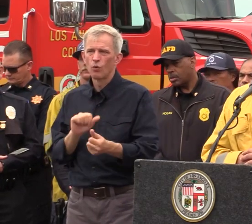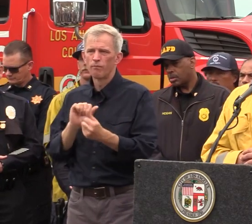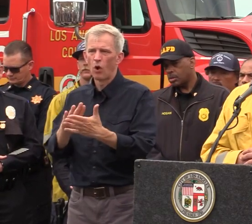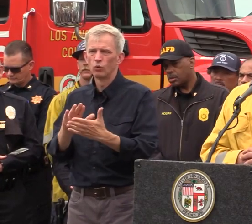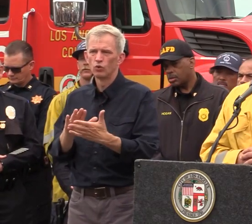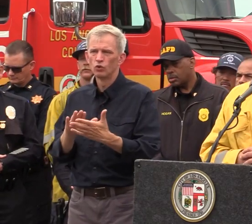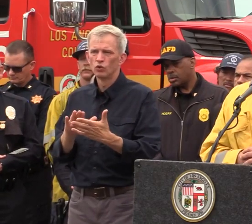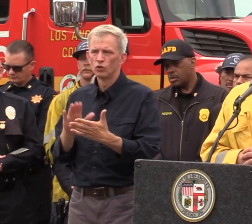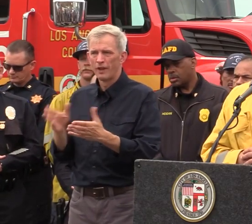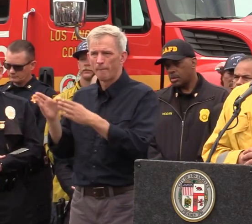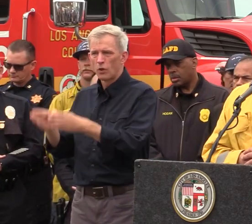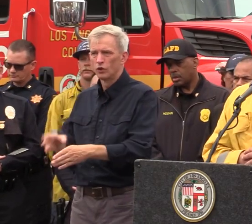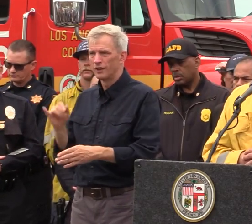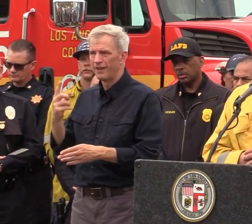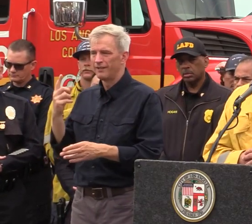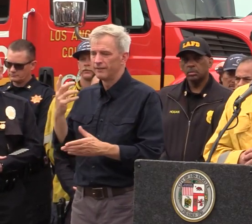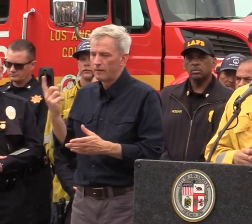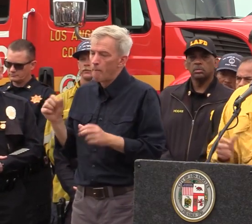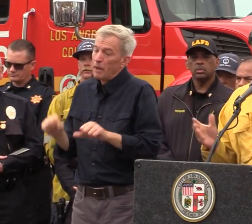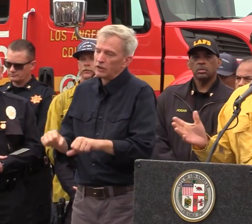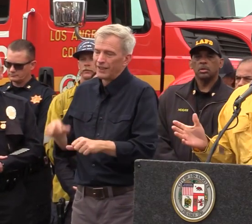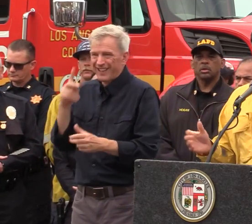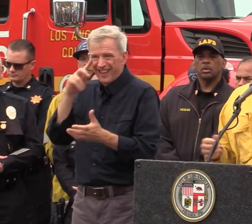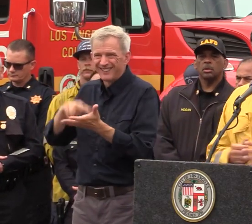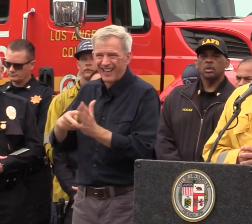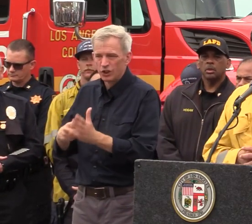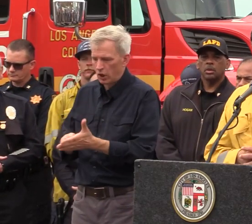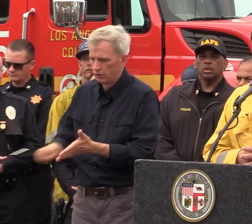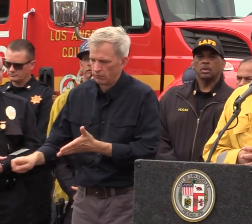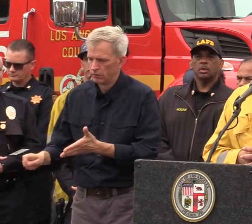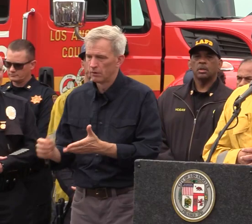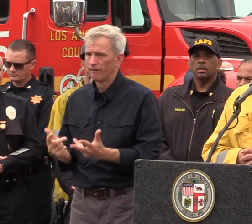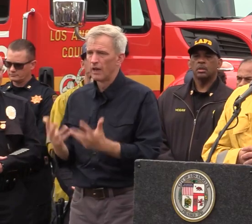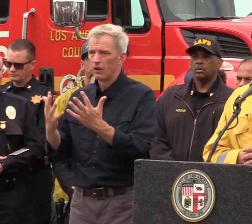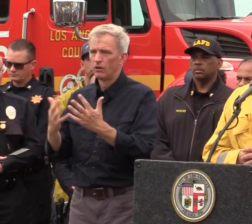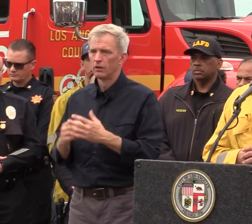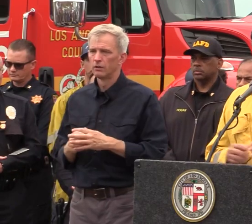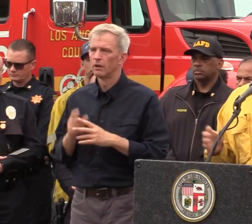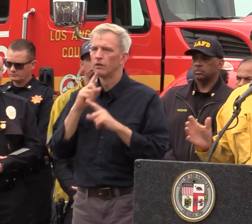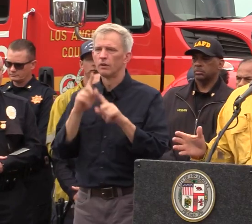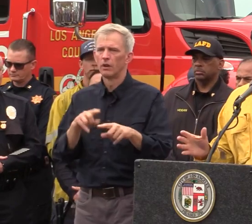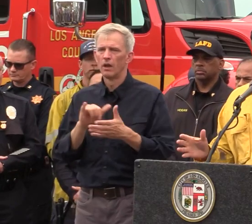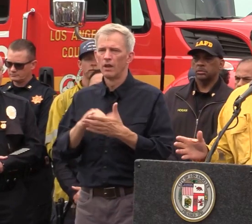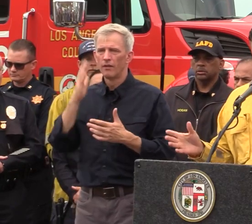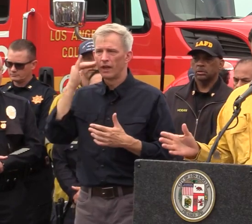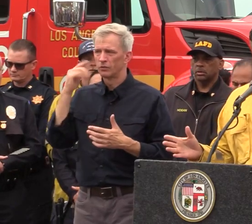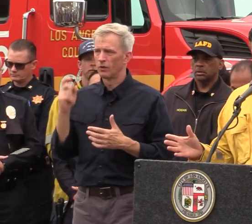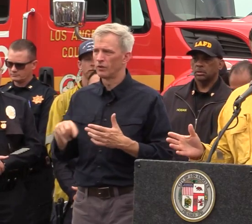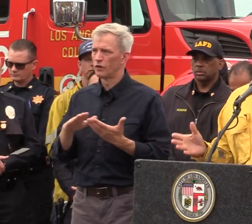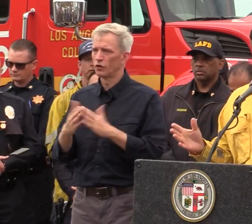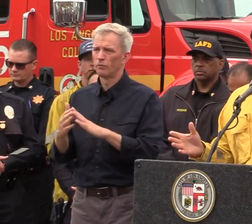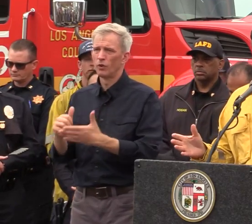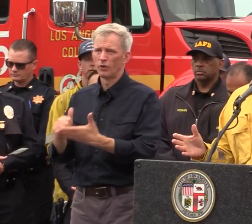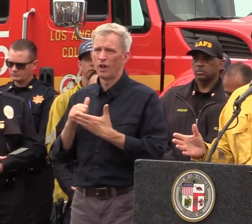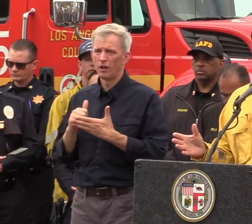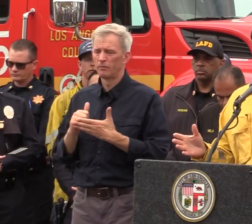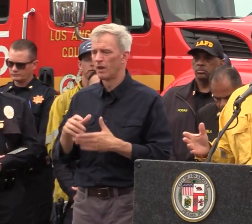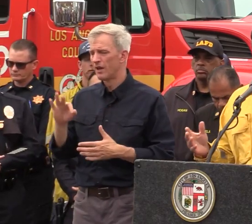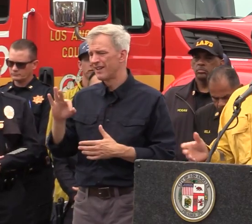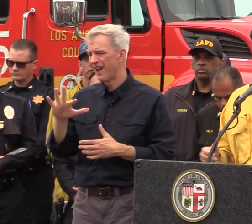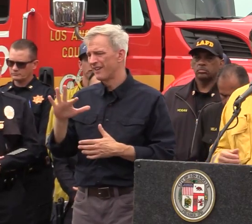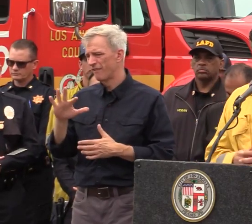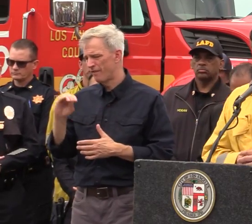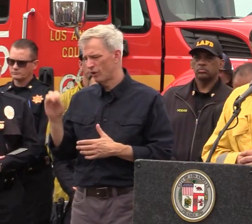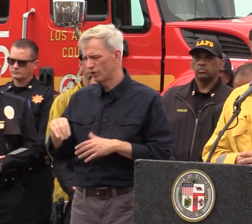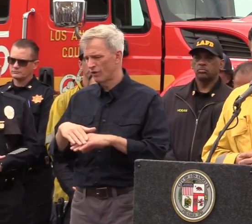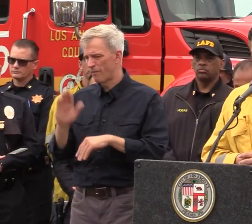who potentially is doing this intentionally? Well, that's why we need the community to help us. 95% or above of all